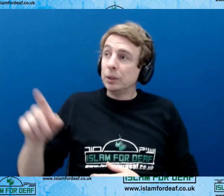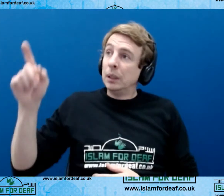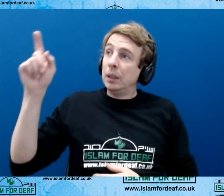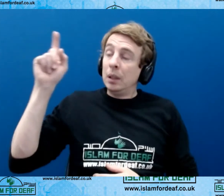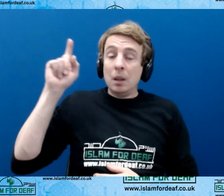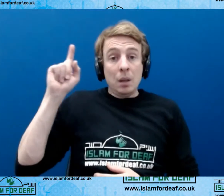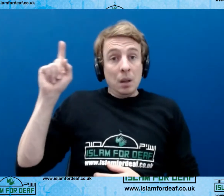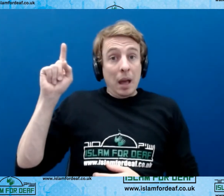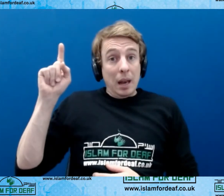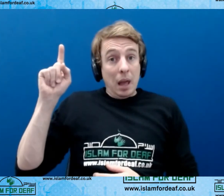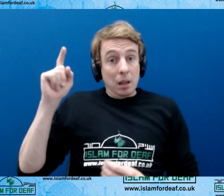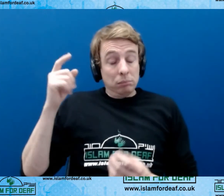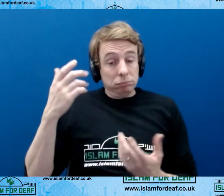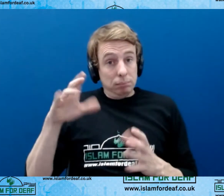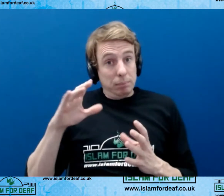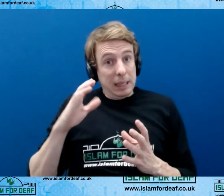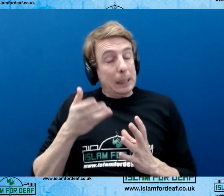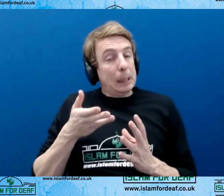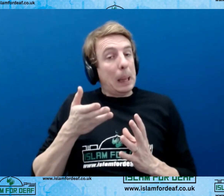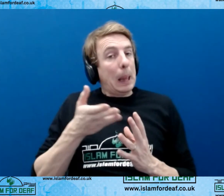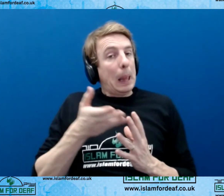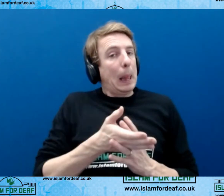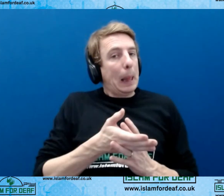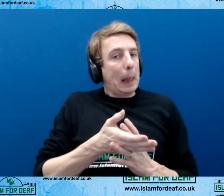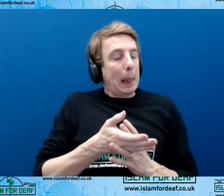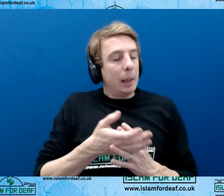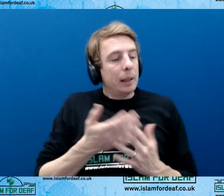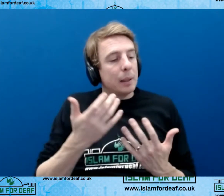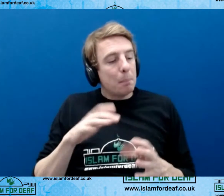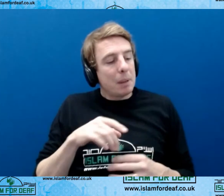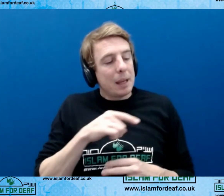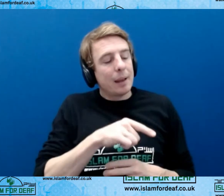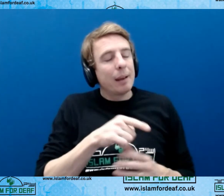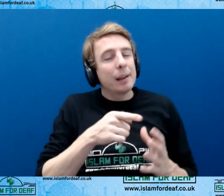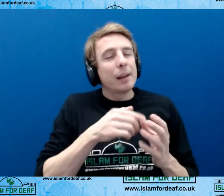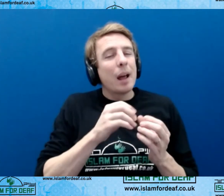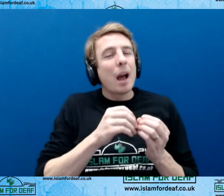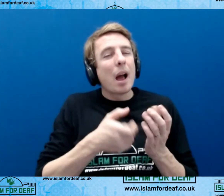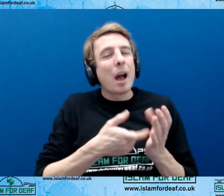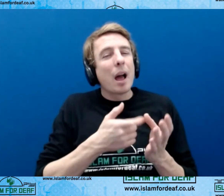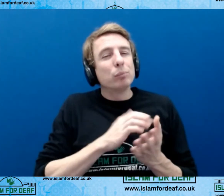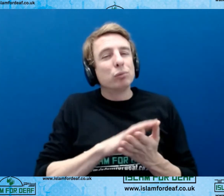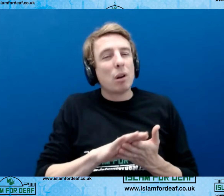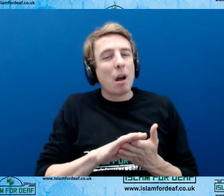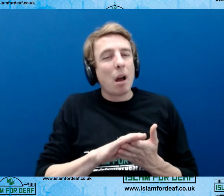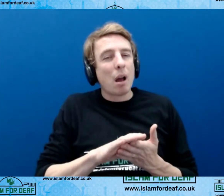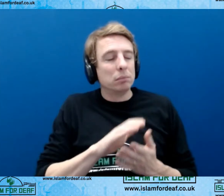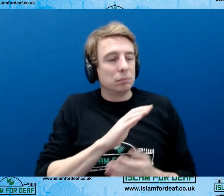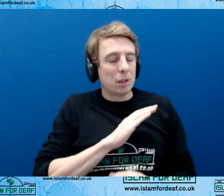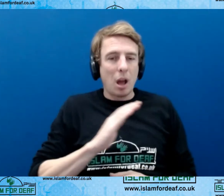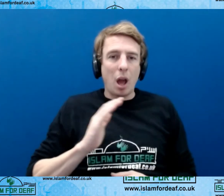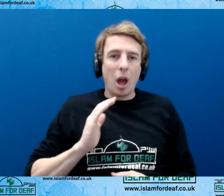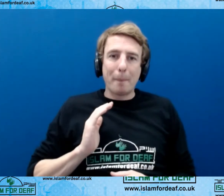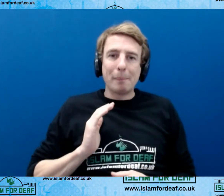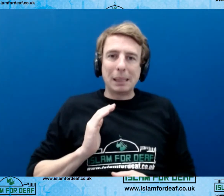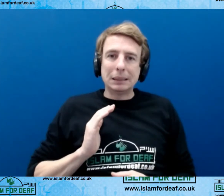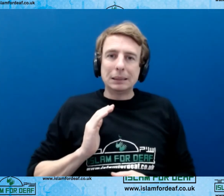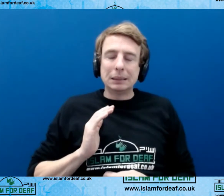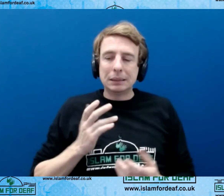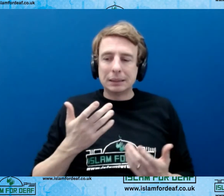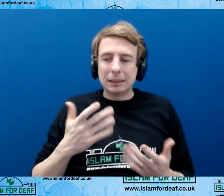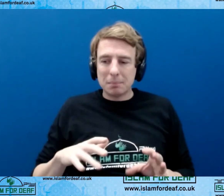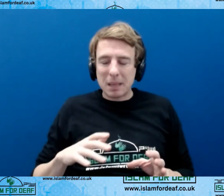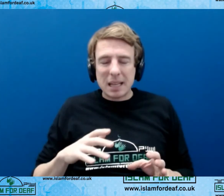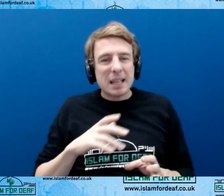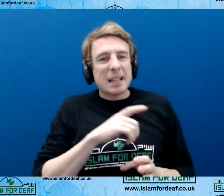army like a field that was of empty stalks. Like stalks where the corn had been eaten